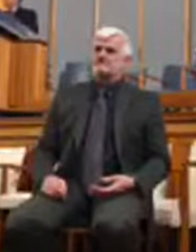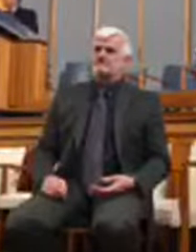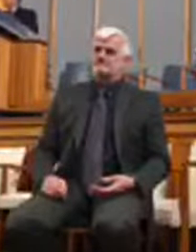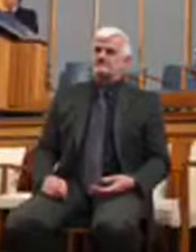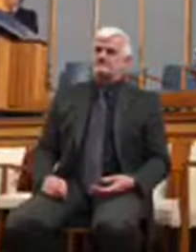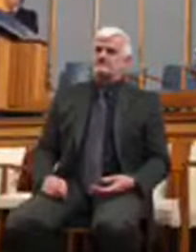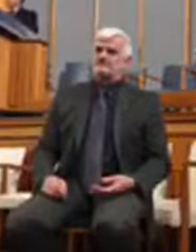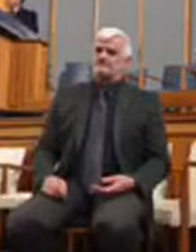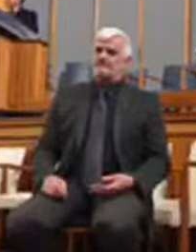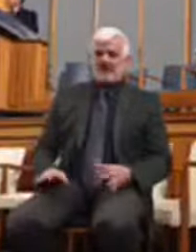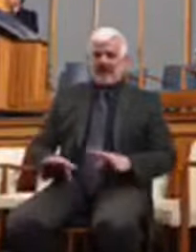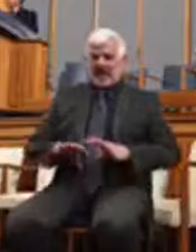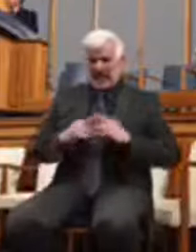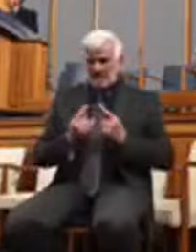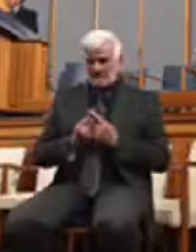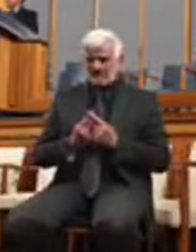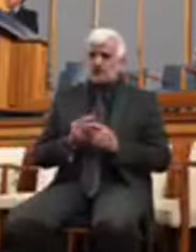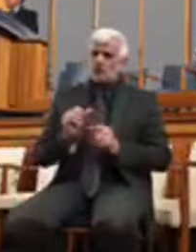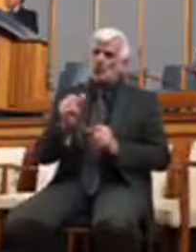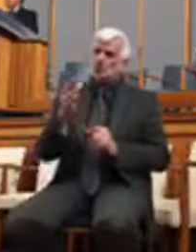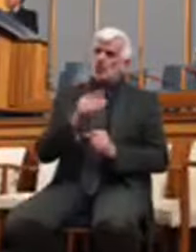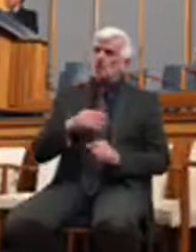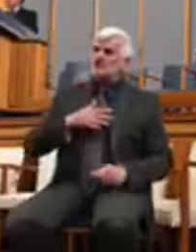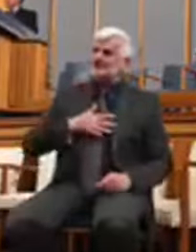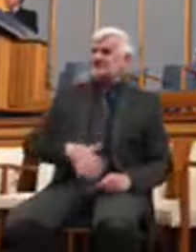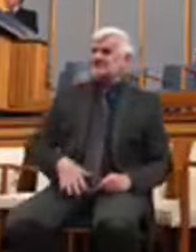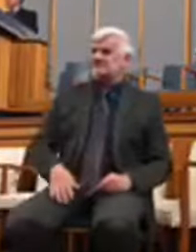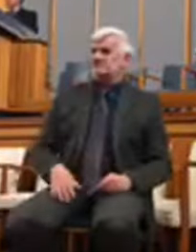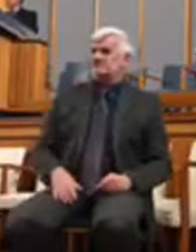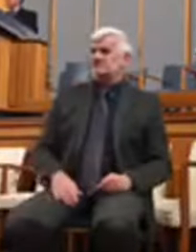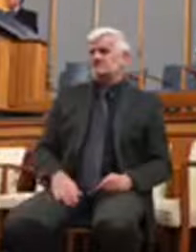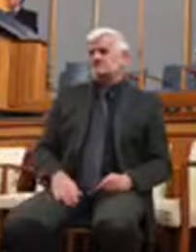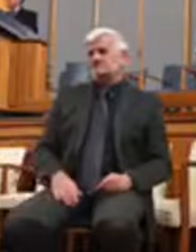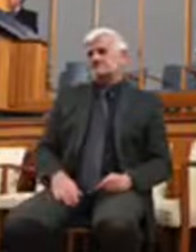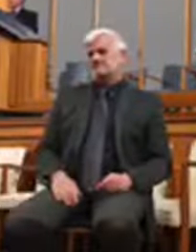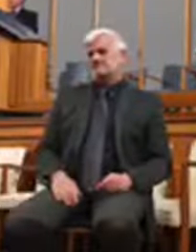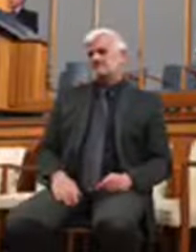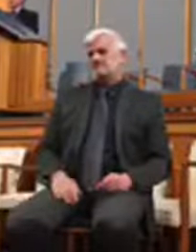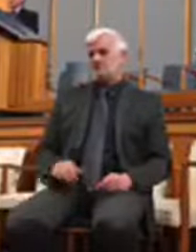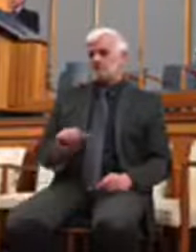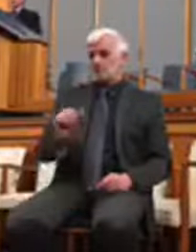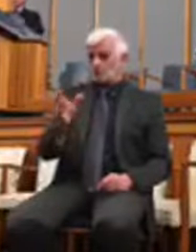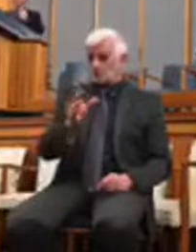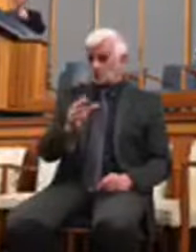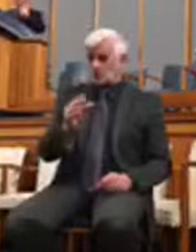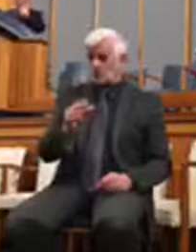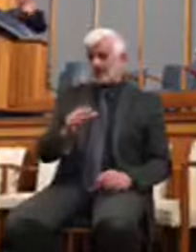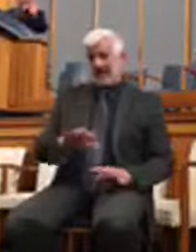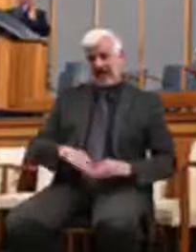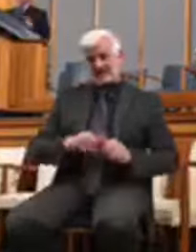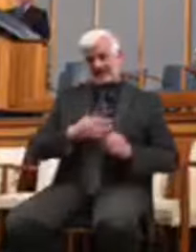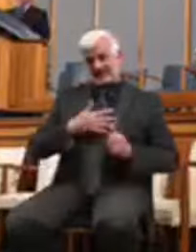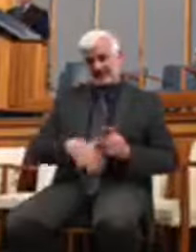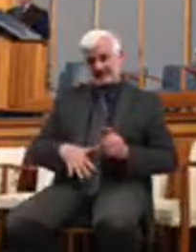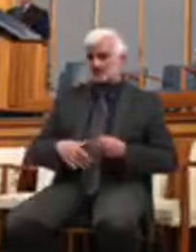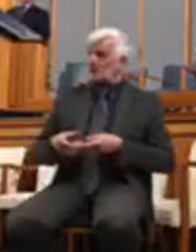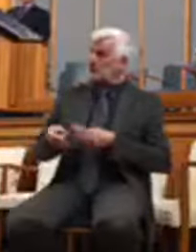what is profitable to your soul, all that is necessary to your soul, was given by